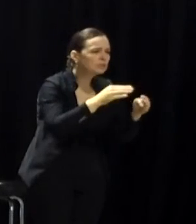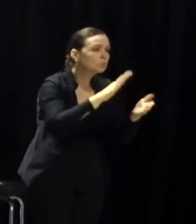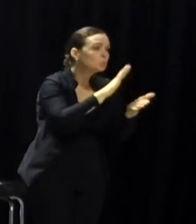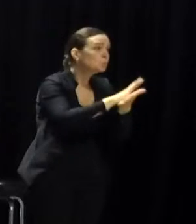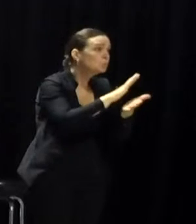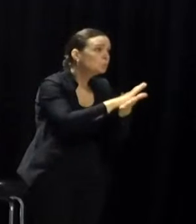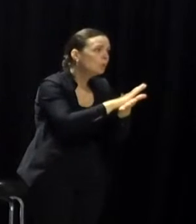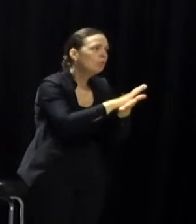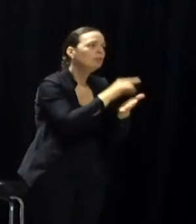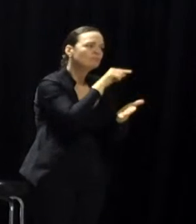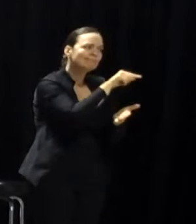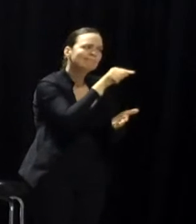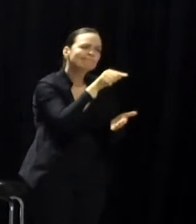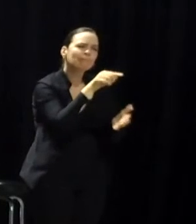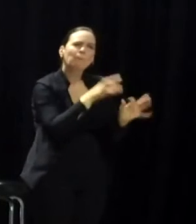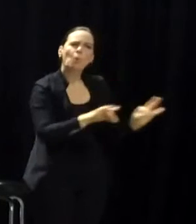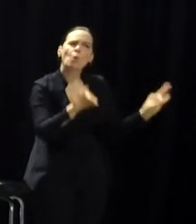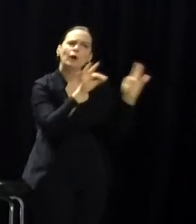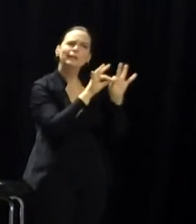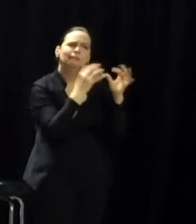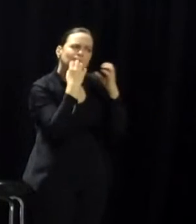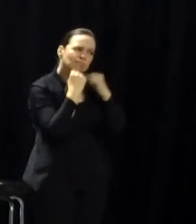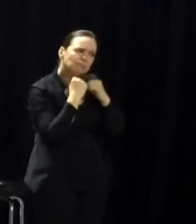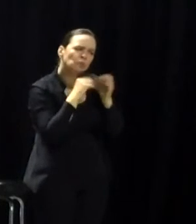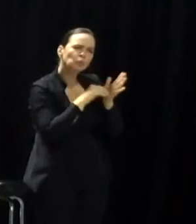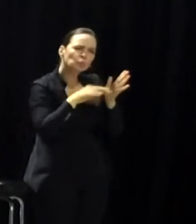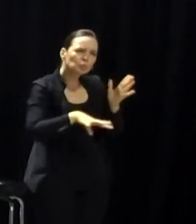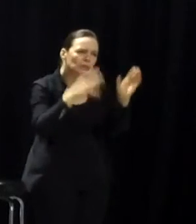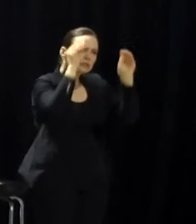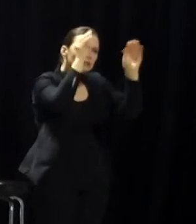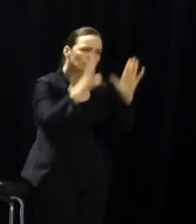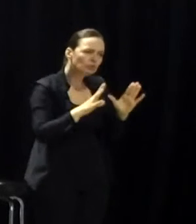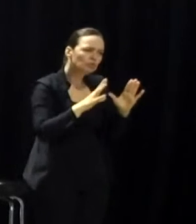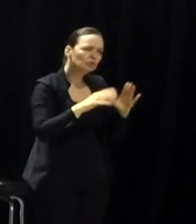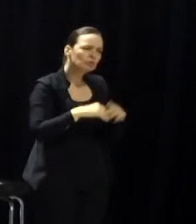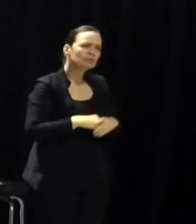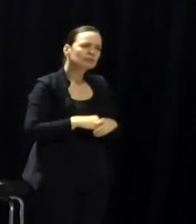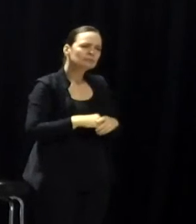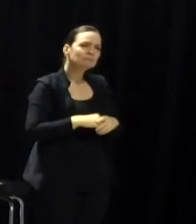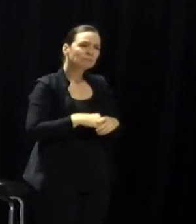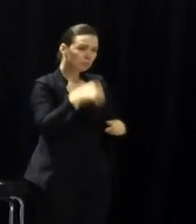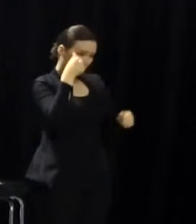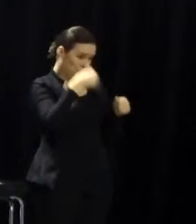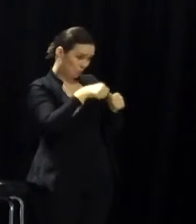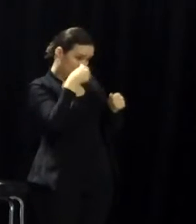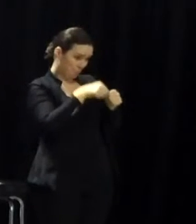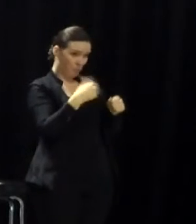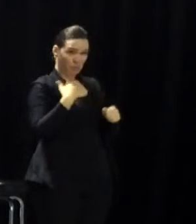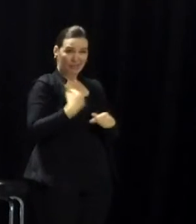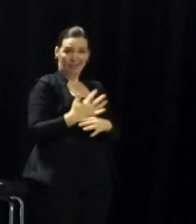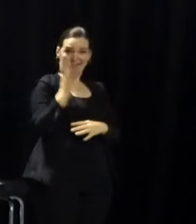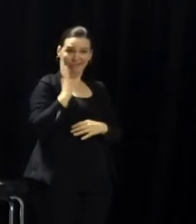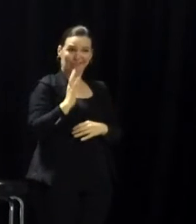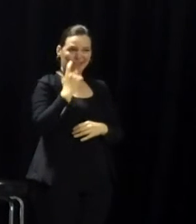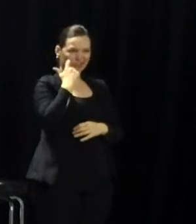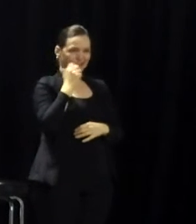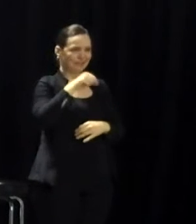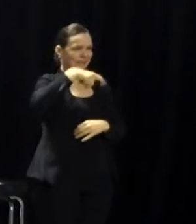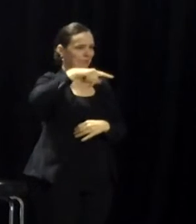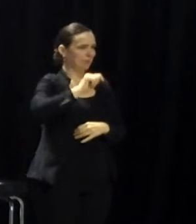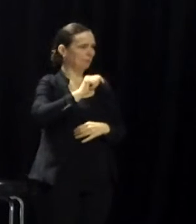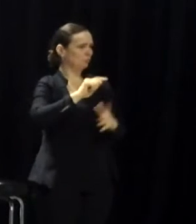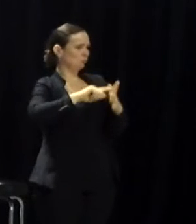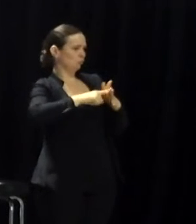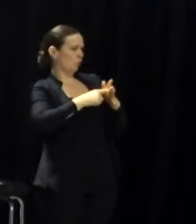schools. Remember, if you think about back to school, if you are an adult and you work in a school building or